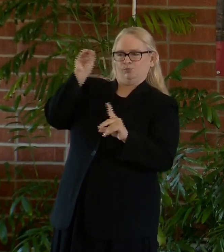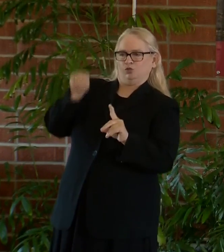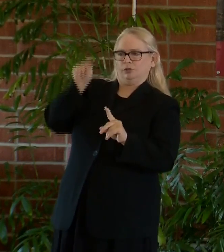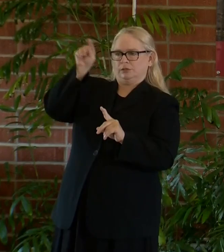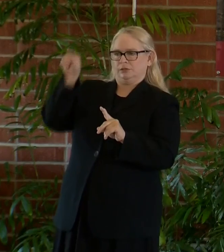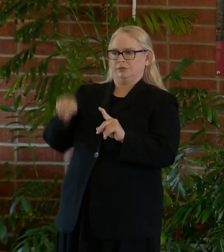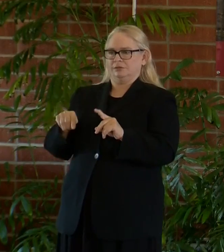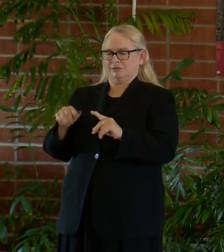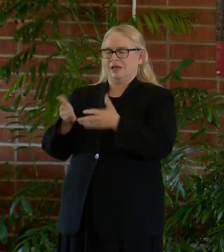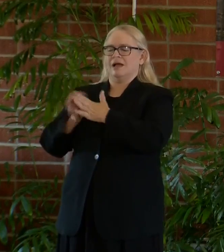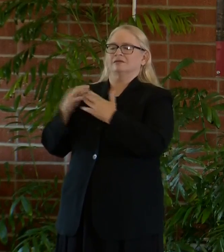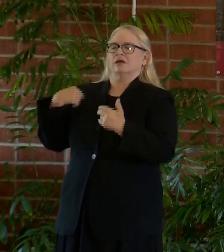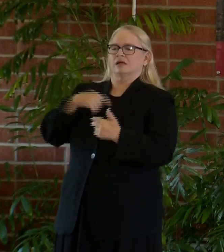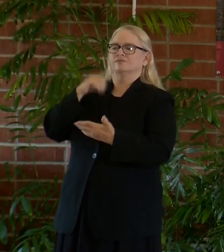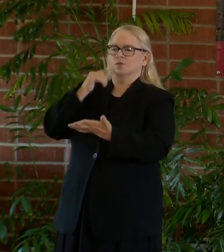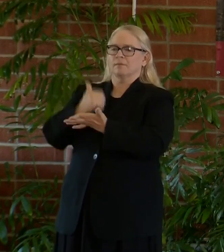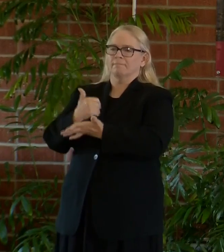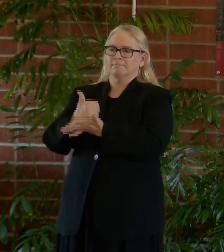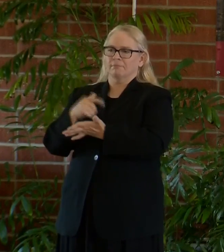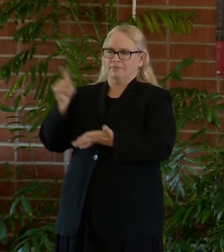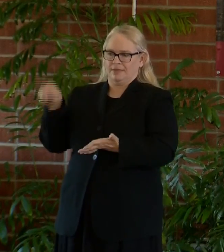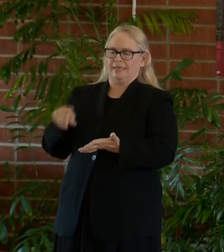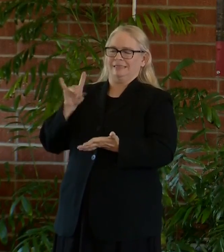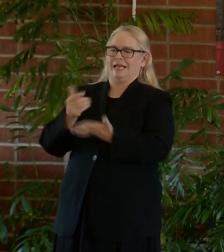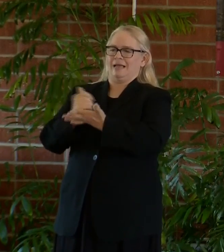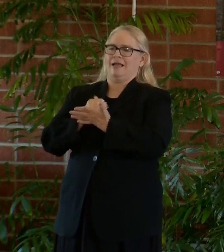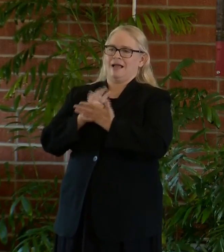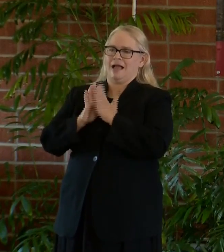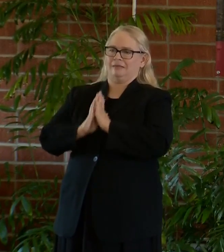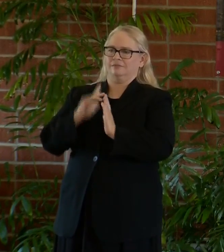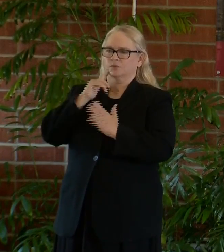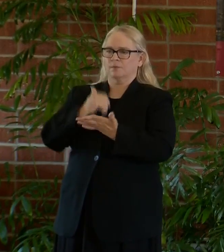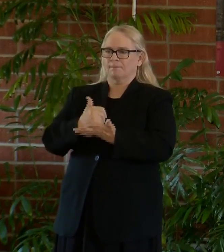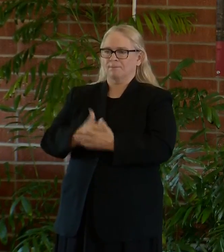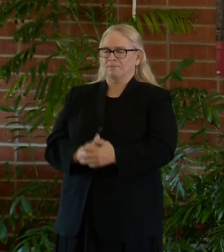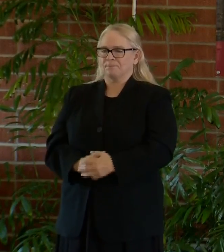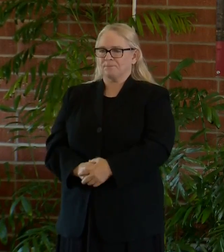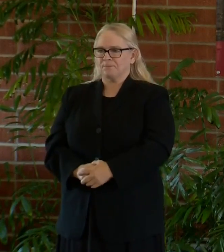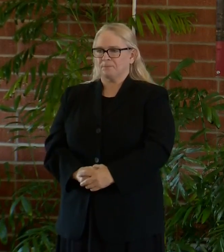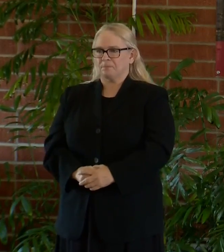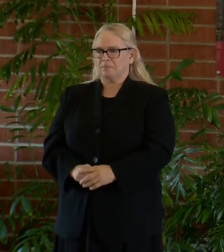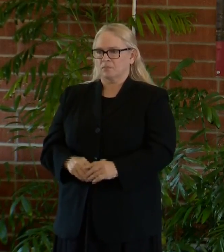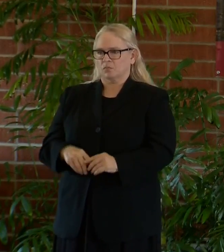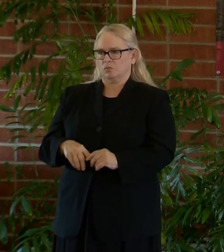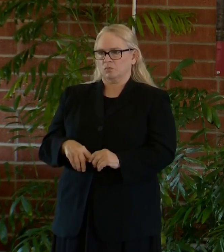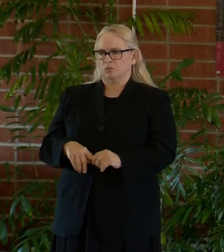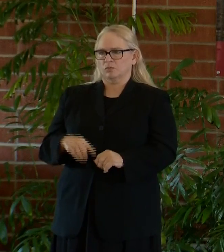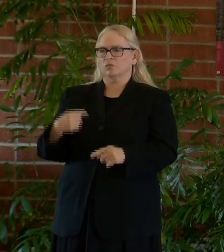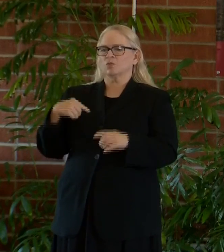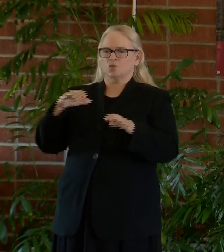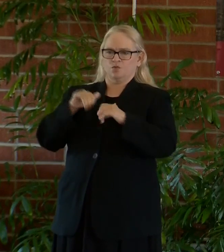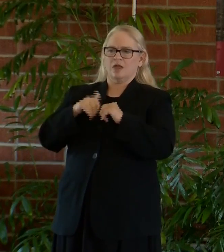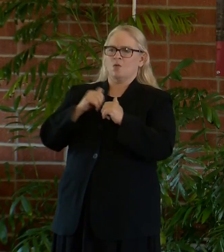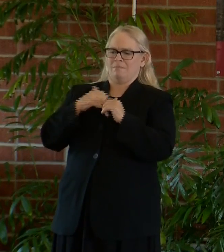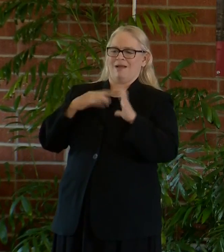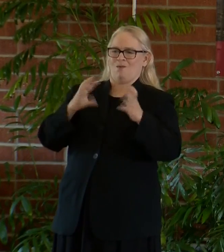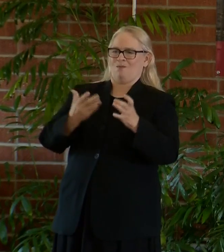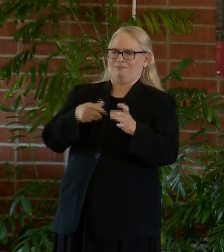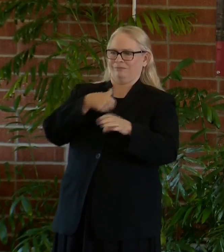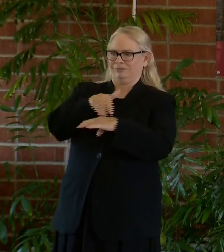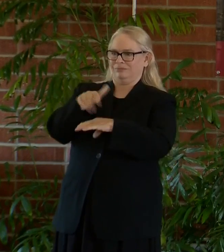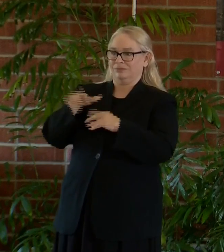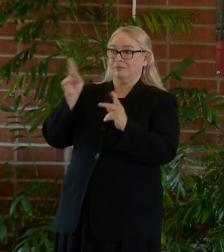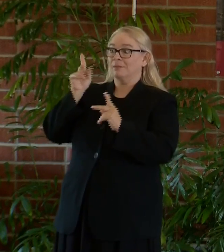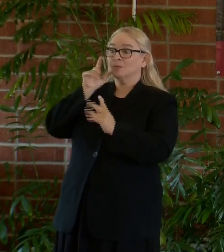address some of the staffing anxiety, but we're also supplementing through some of the DOD personnel as well as Health Corps personnel,